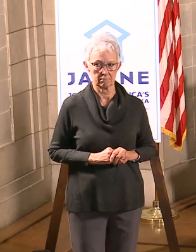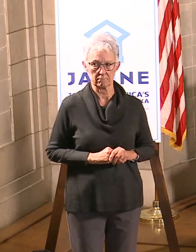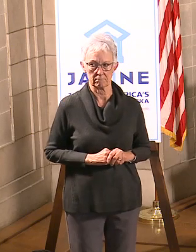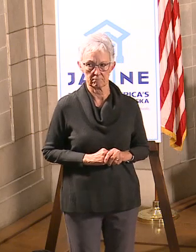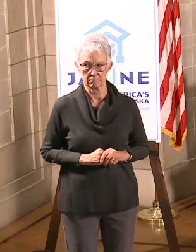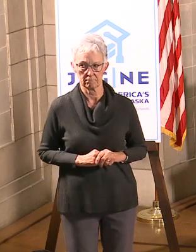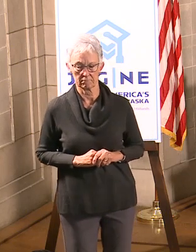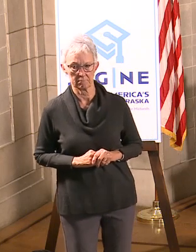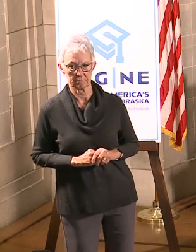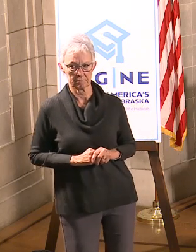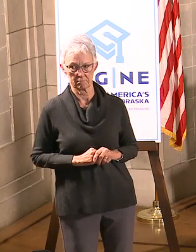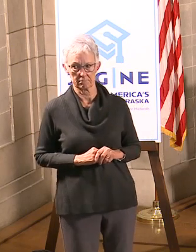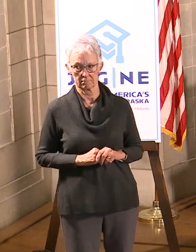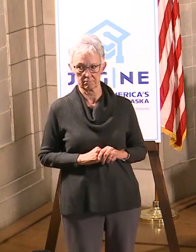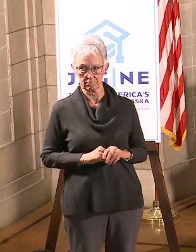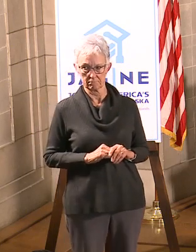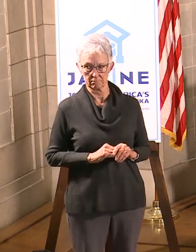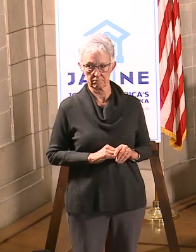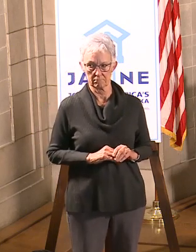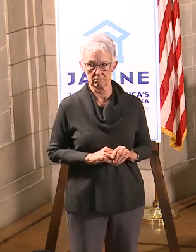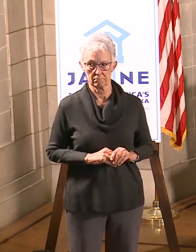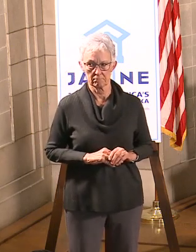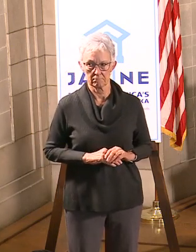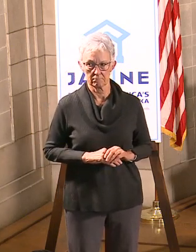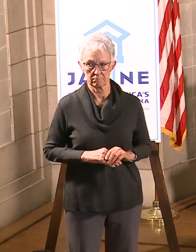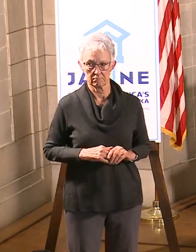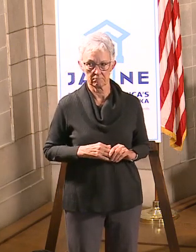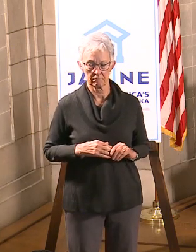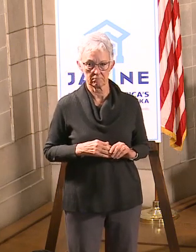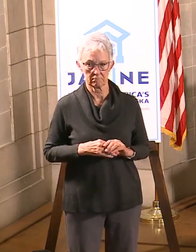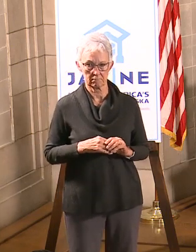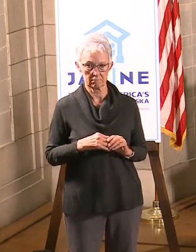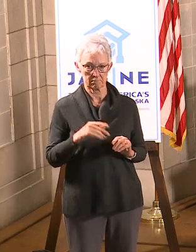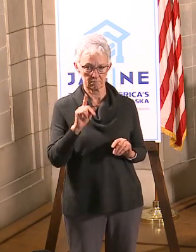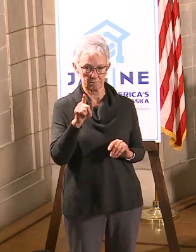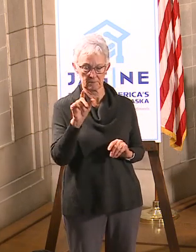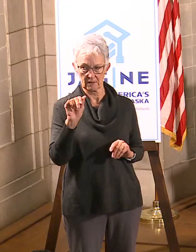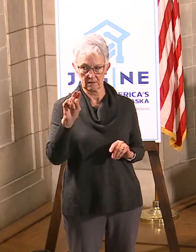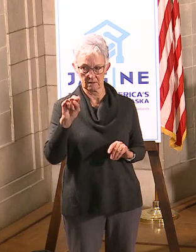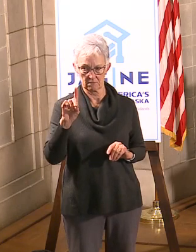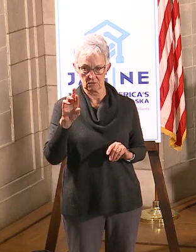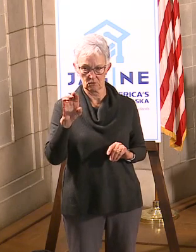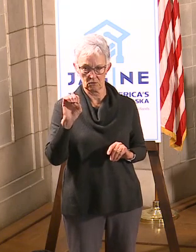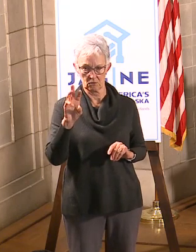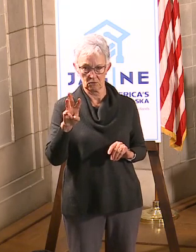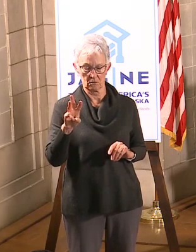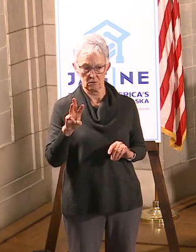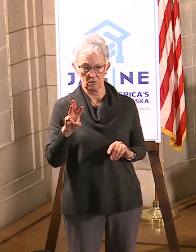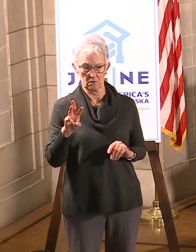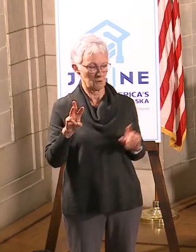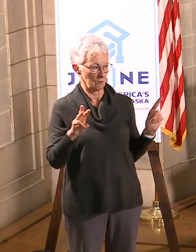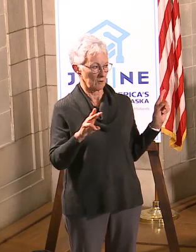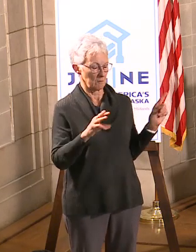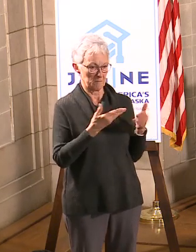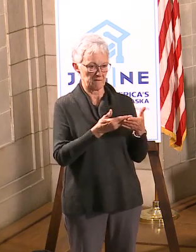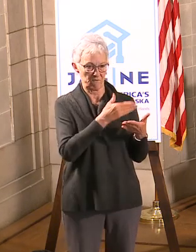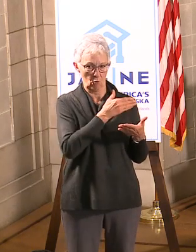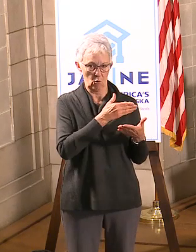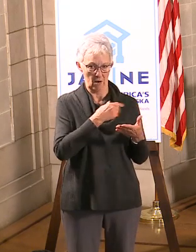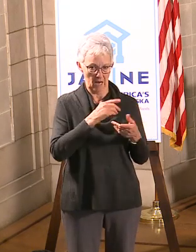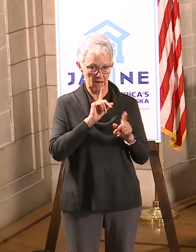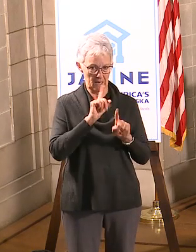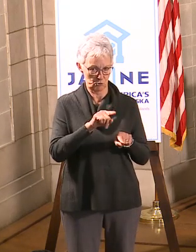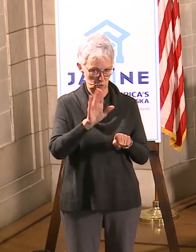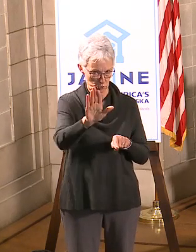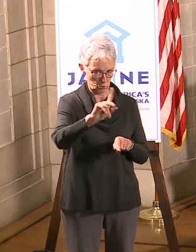different stage, you know? Well, first of all, Andrew, before we go to that question, I want to just piggyback on what Dr. Antone